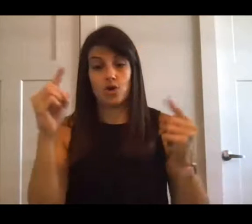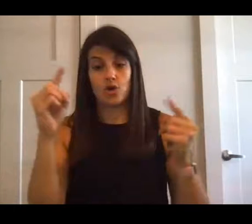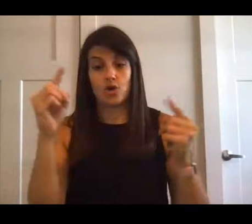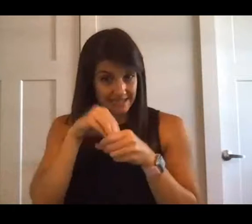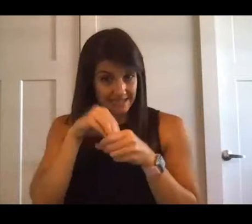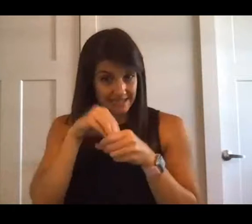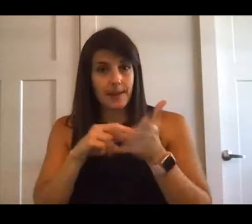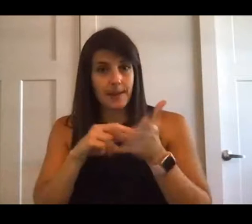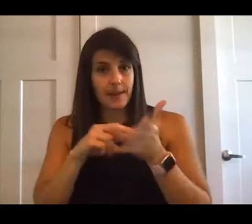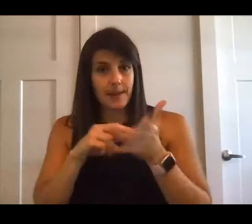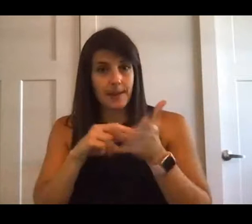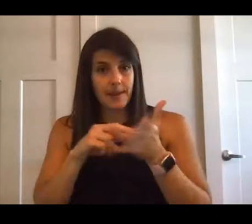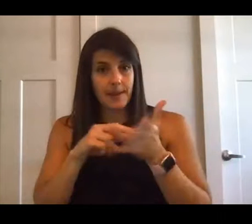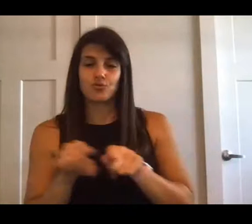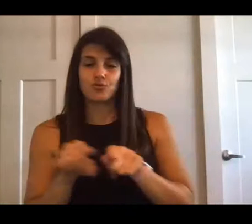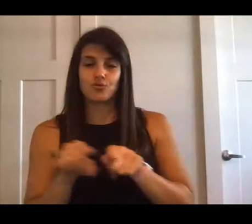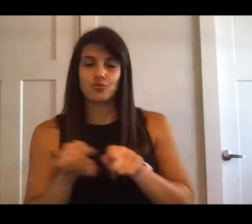degrees.